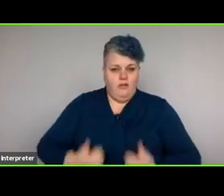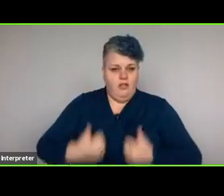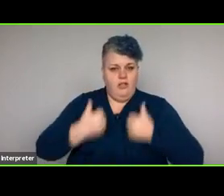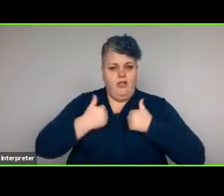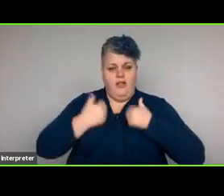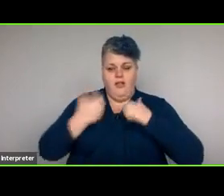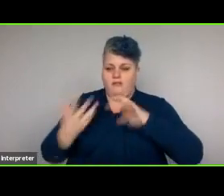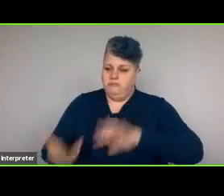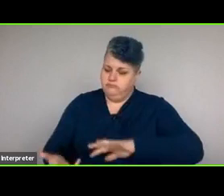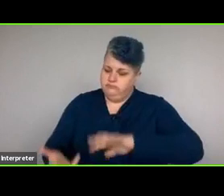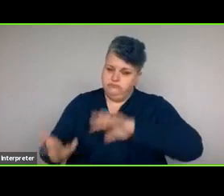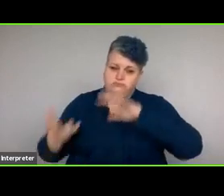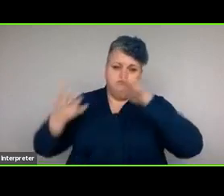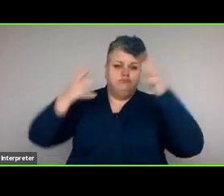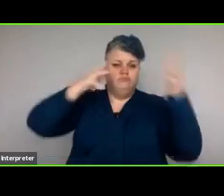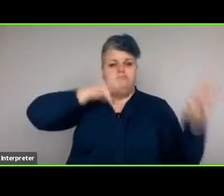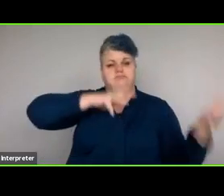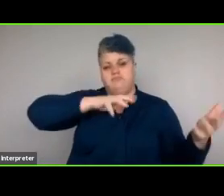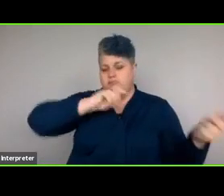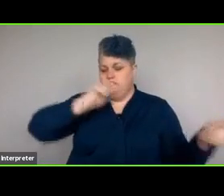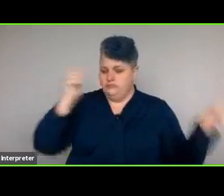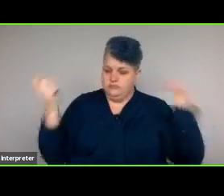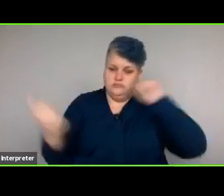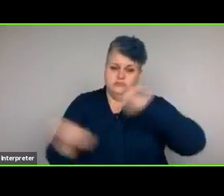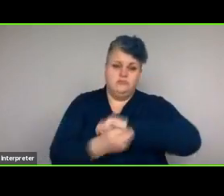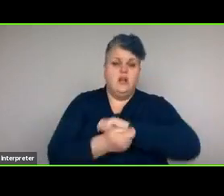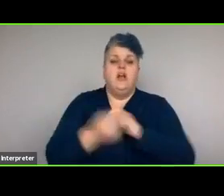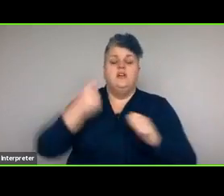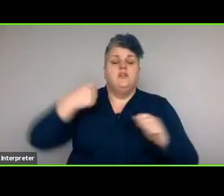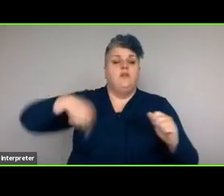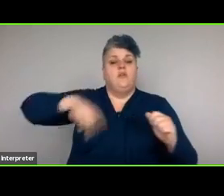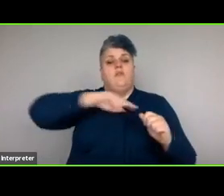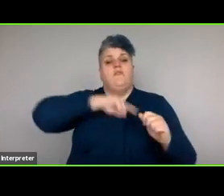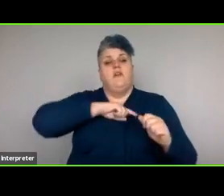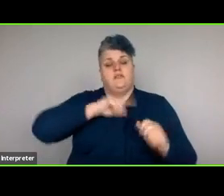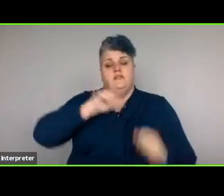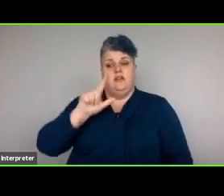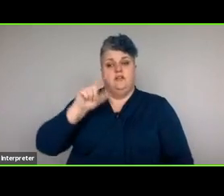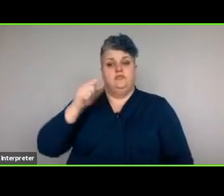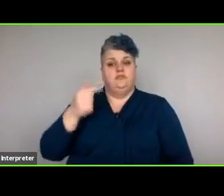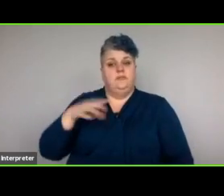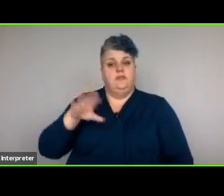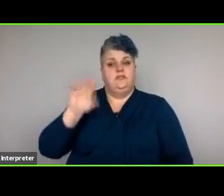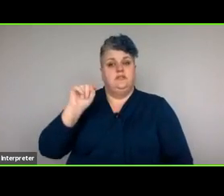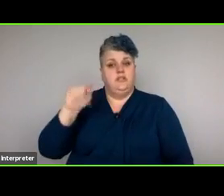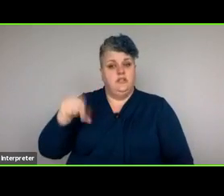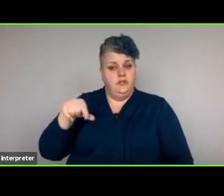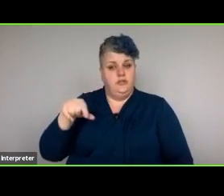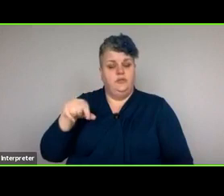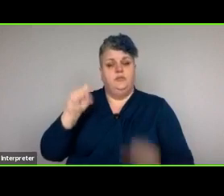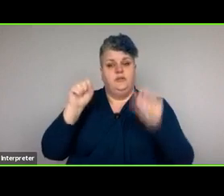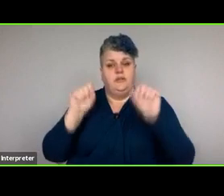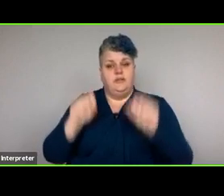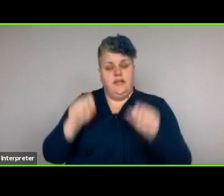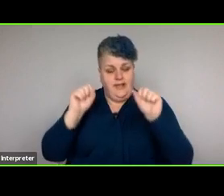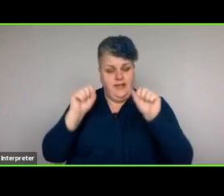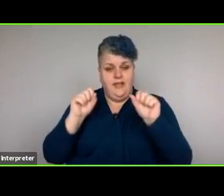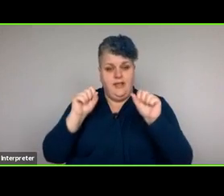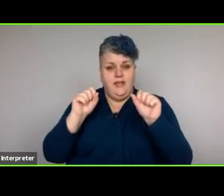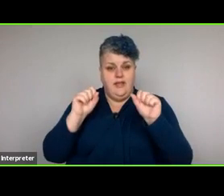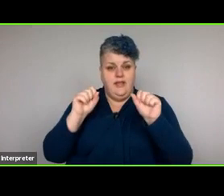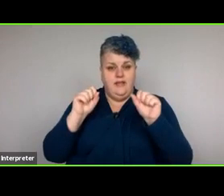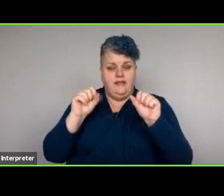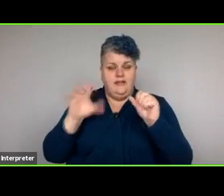uprooted and changed. And for those of us that are LGBTQ, it can really be an